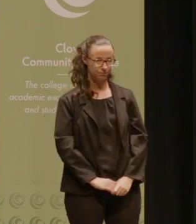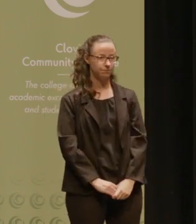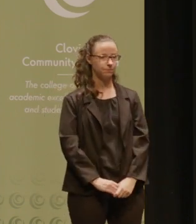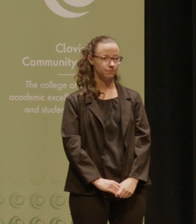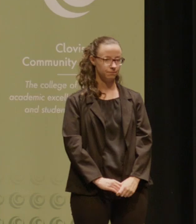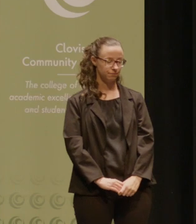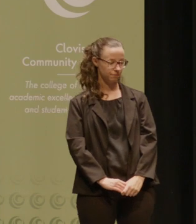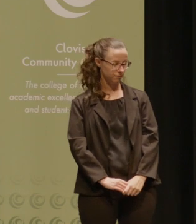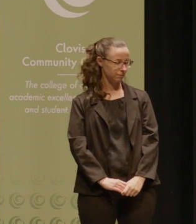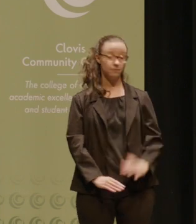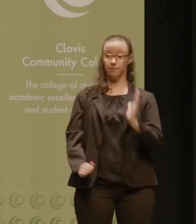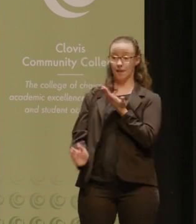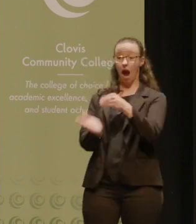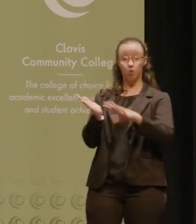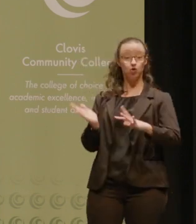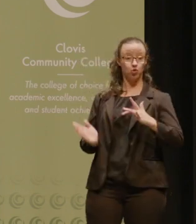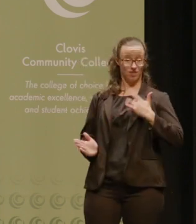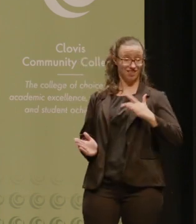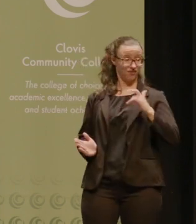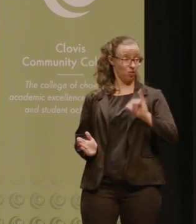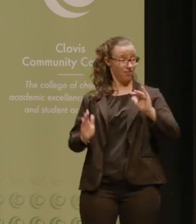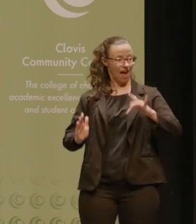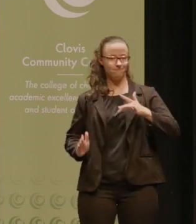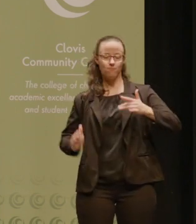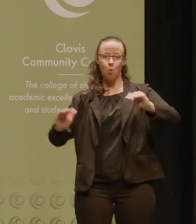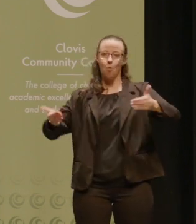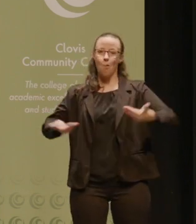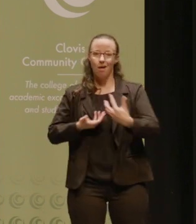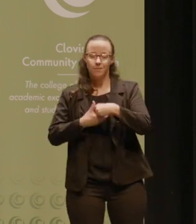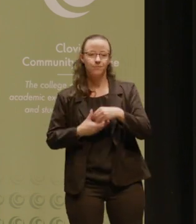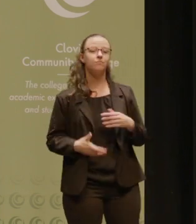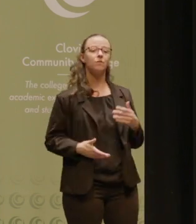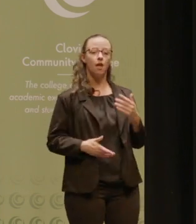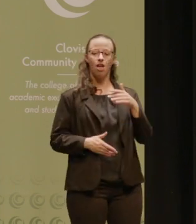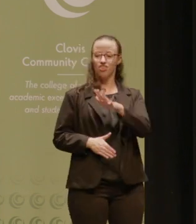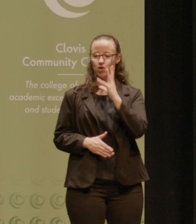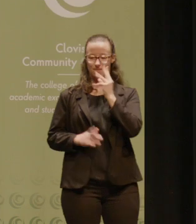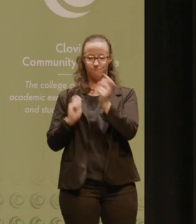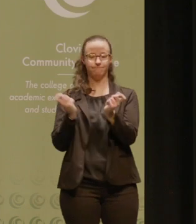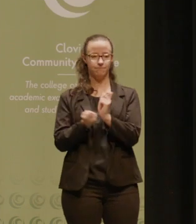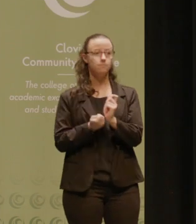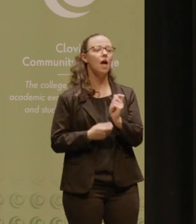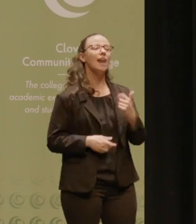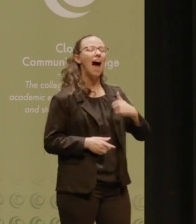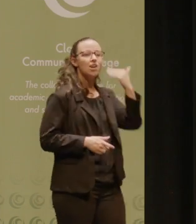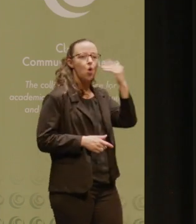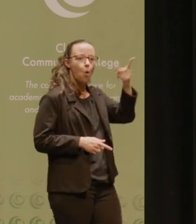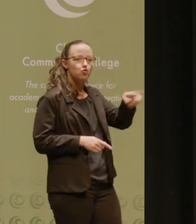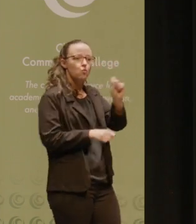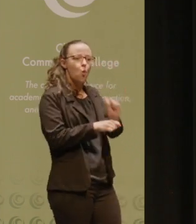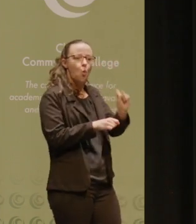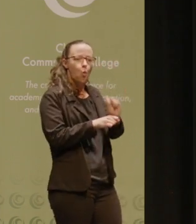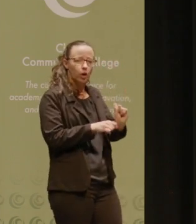You know, our students feel it. Our students have been transformed because I know that you've been working hard on your